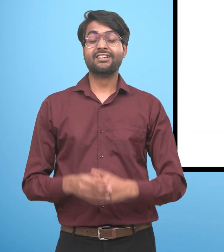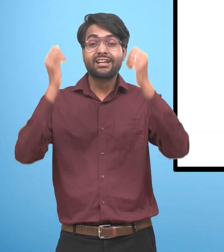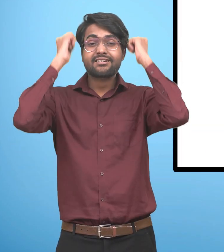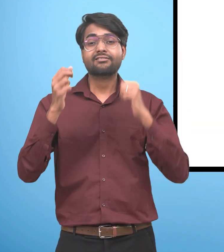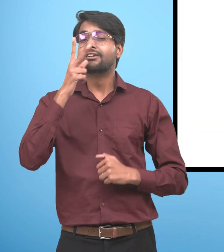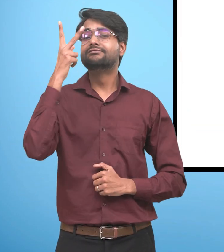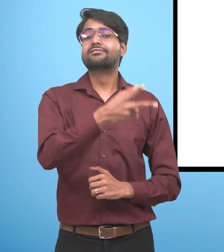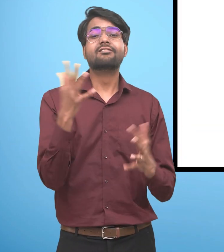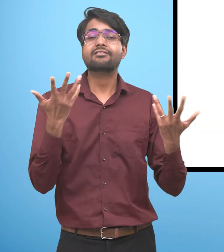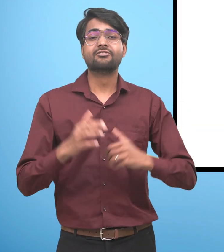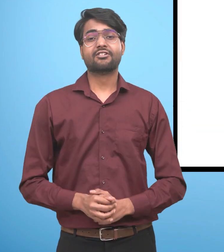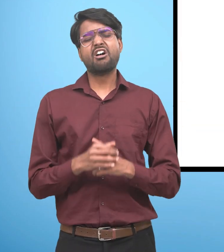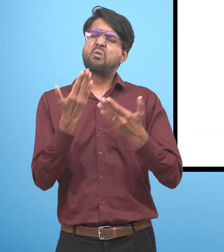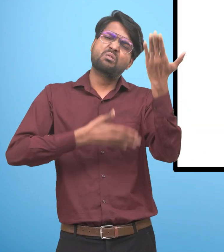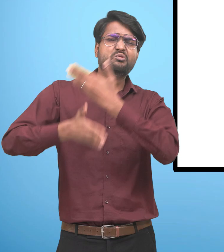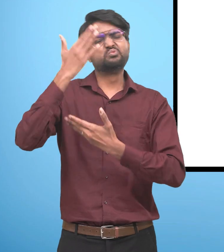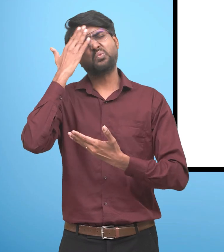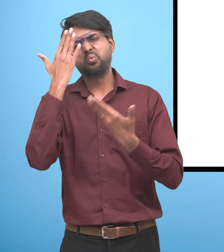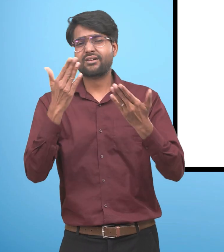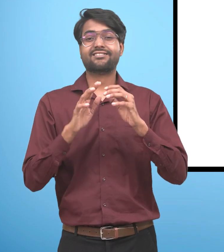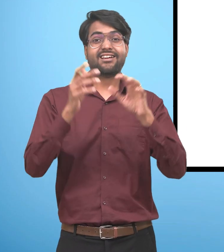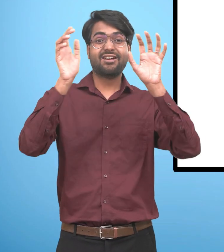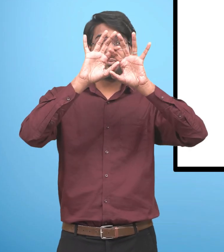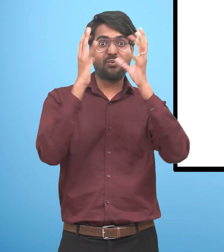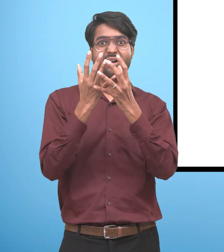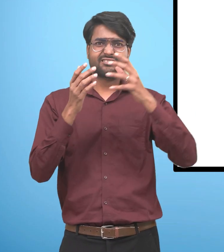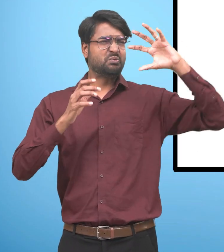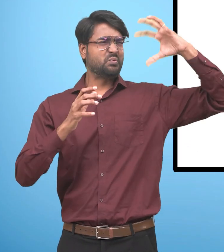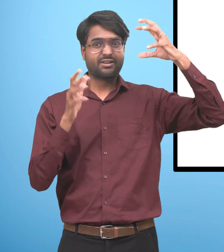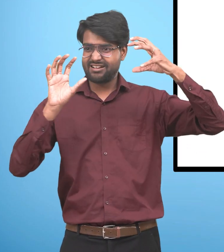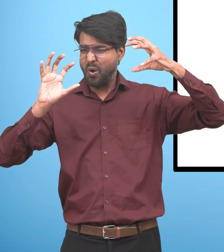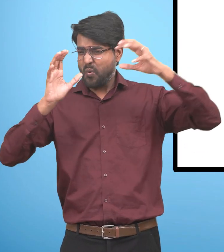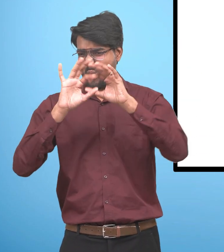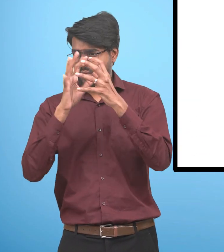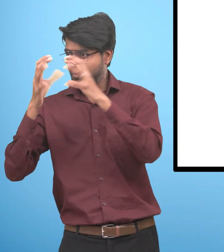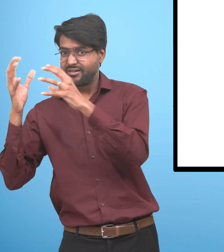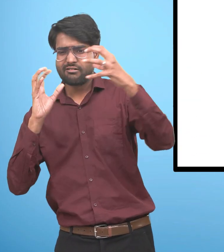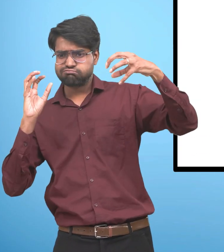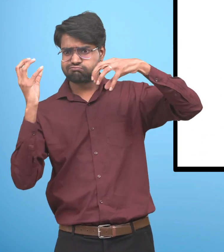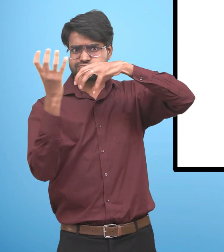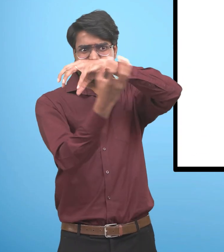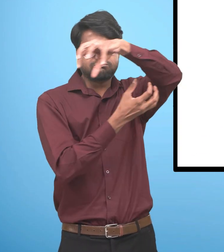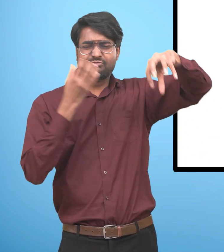We know that planets move around the sun. Are there any objects that move around planets?